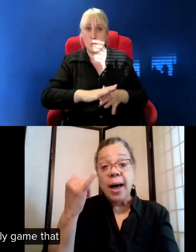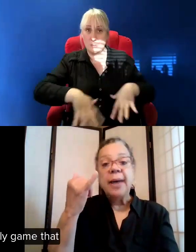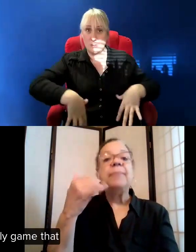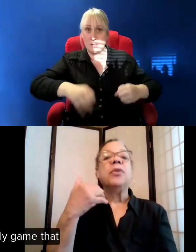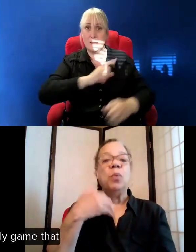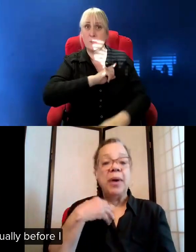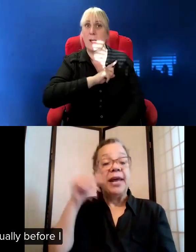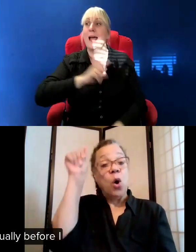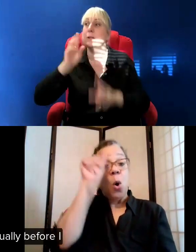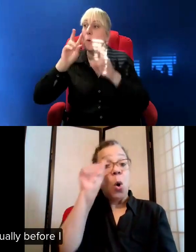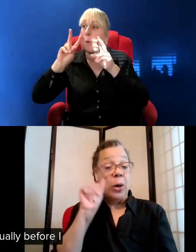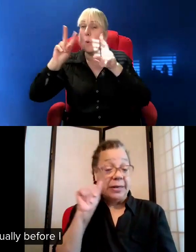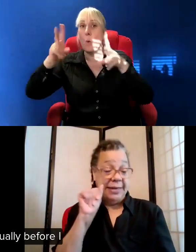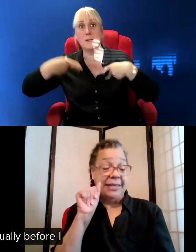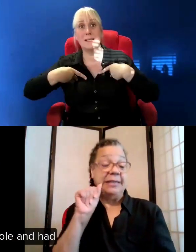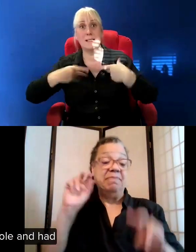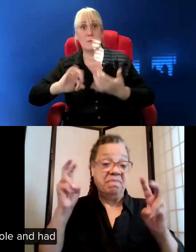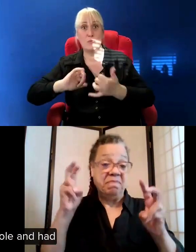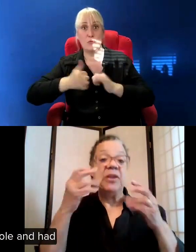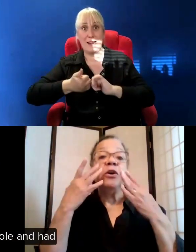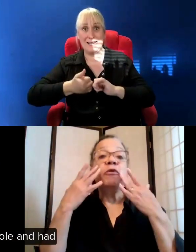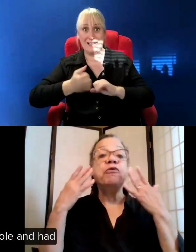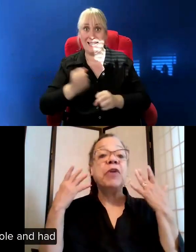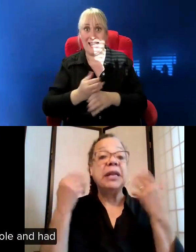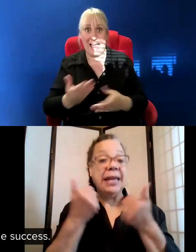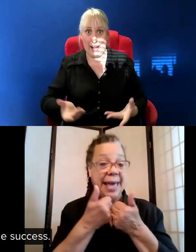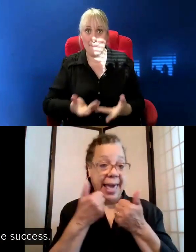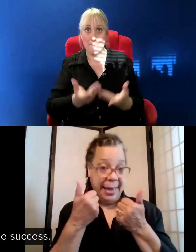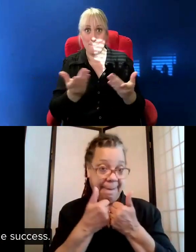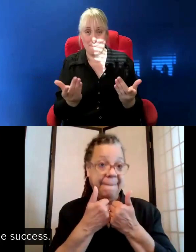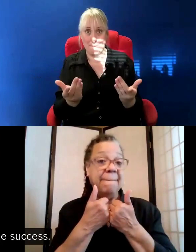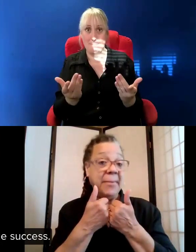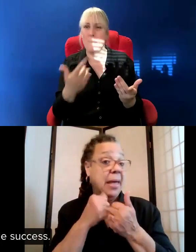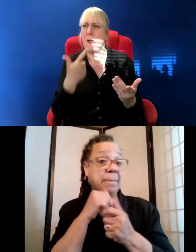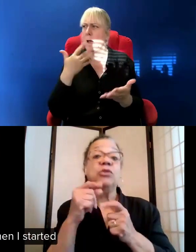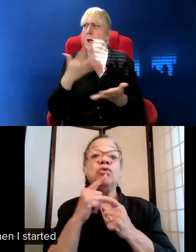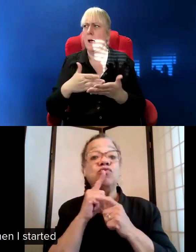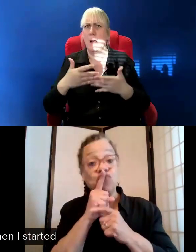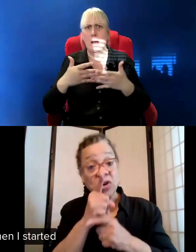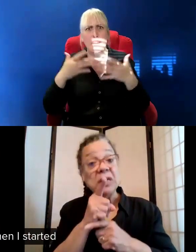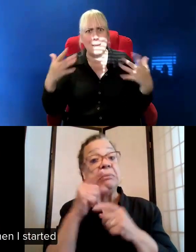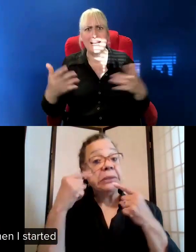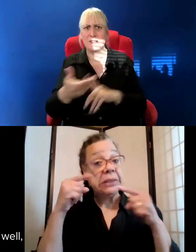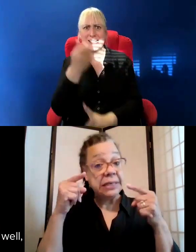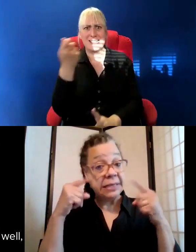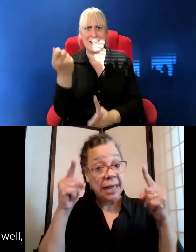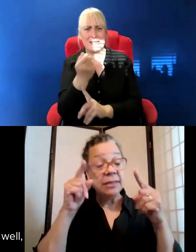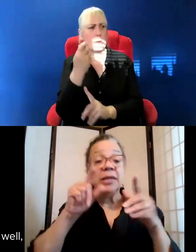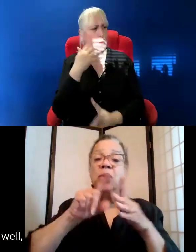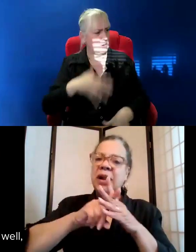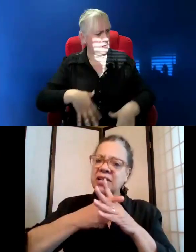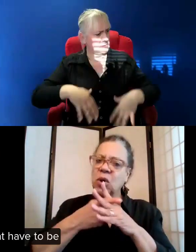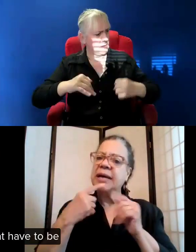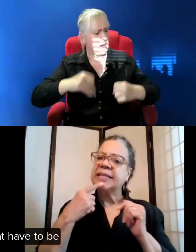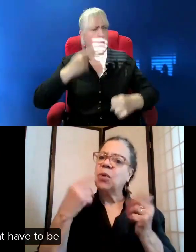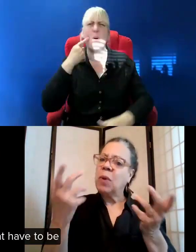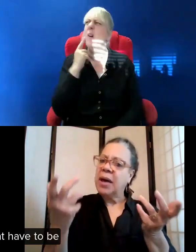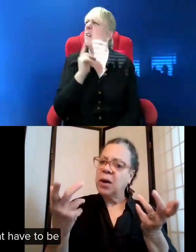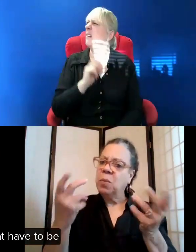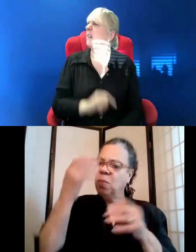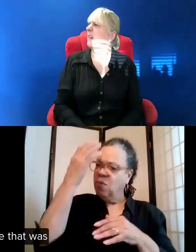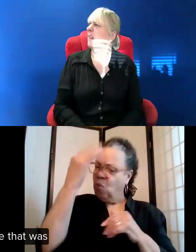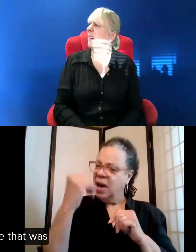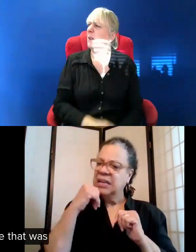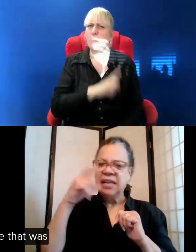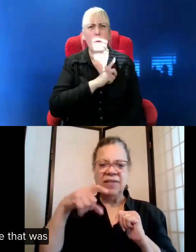autism friendly game that was done actually before I started my role and had been a huge success. And then when I started, I said, well, why does that